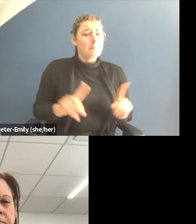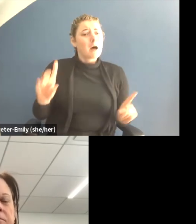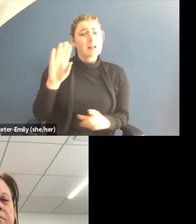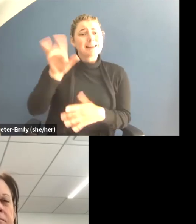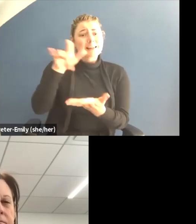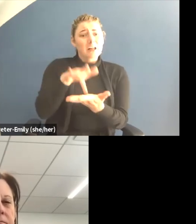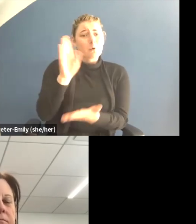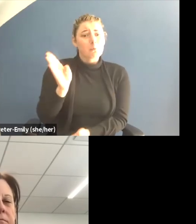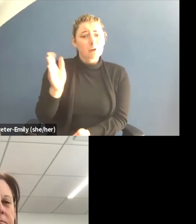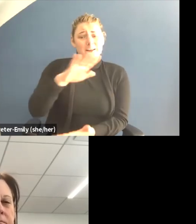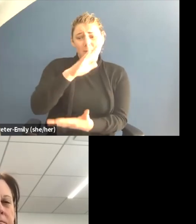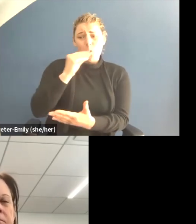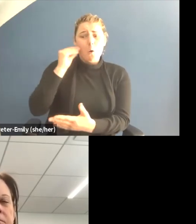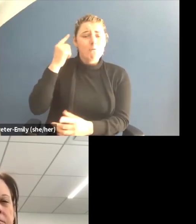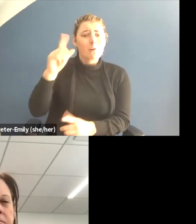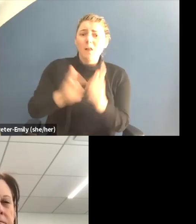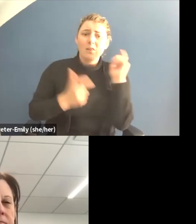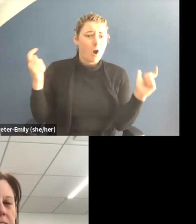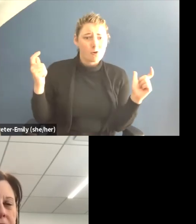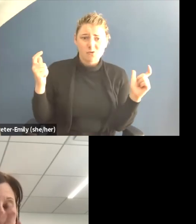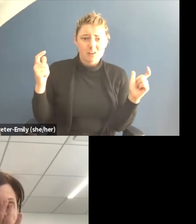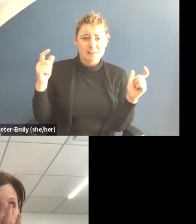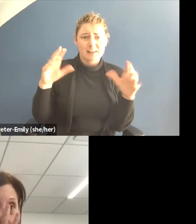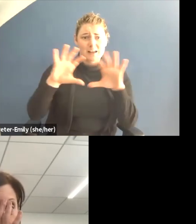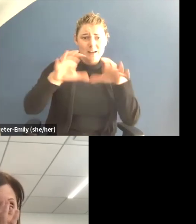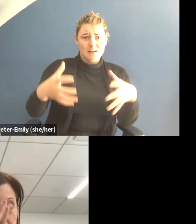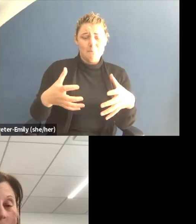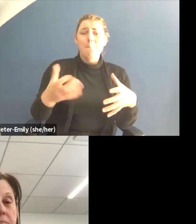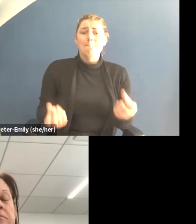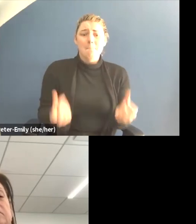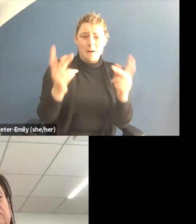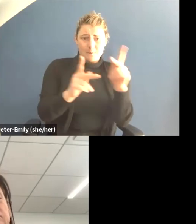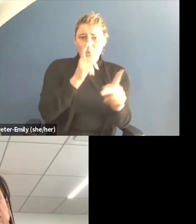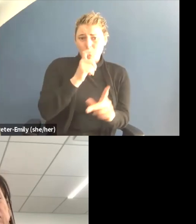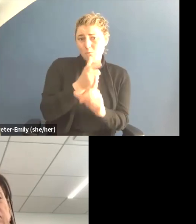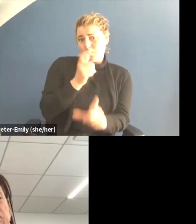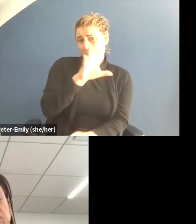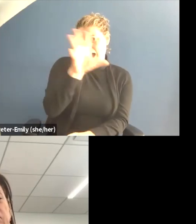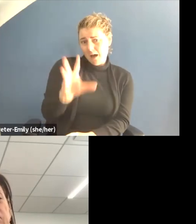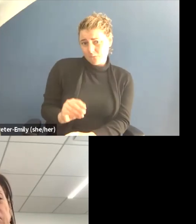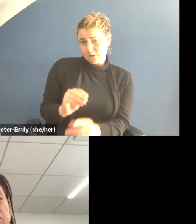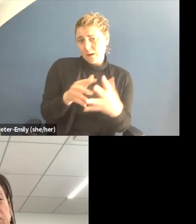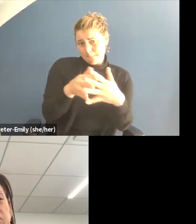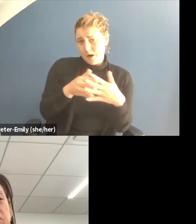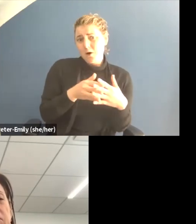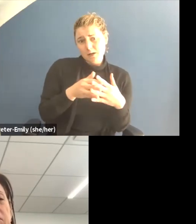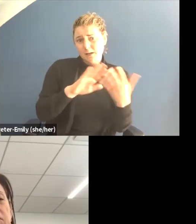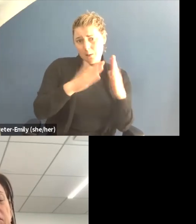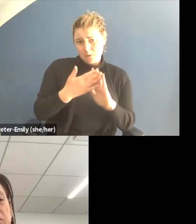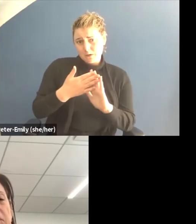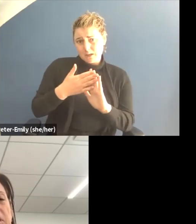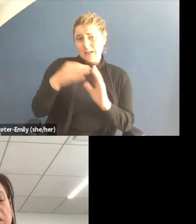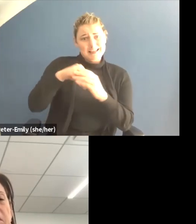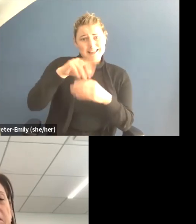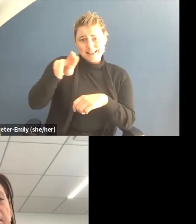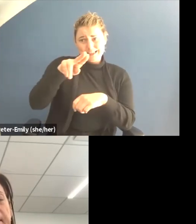African-American community in the nation. And what program just got it right? And what was the learning from that program